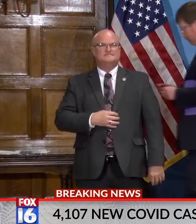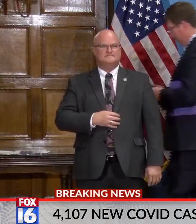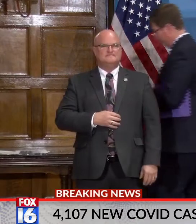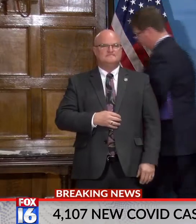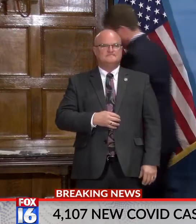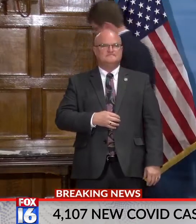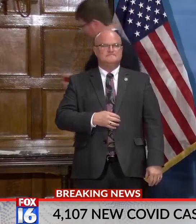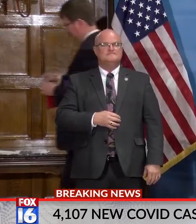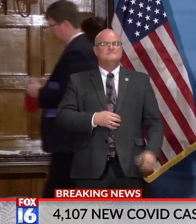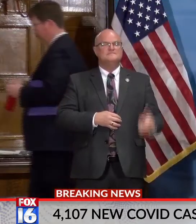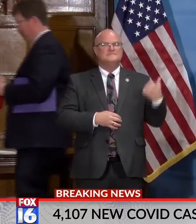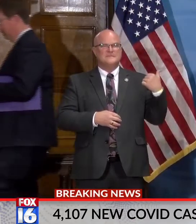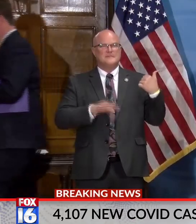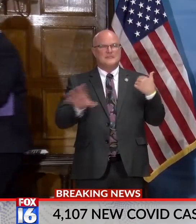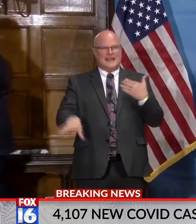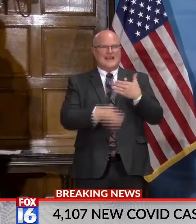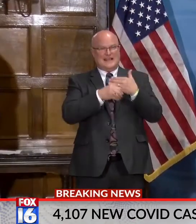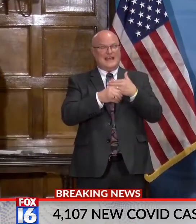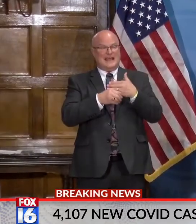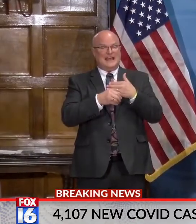I'll just add as